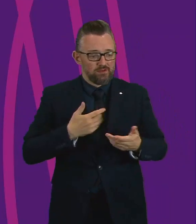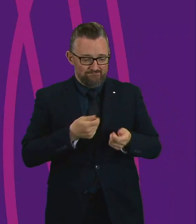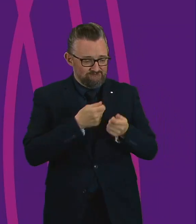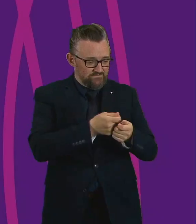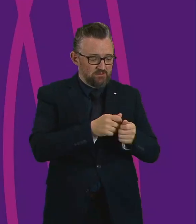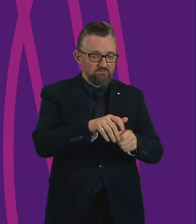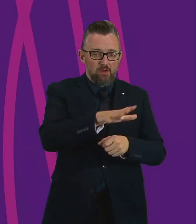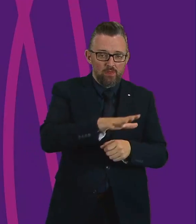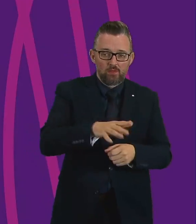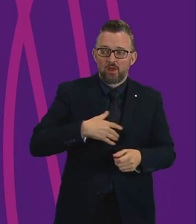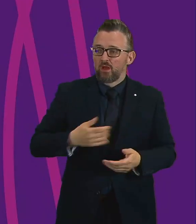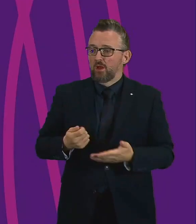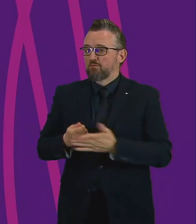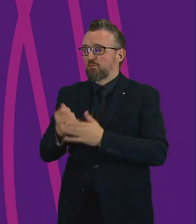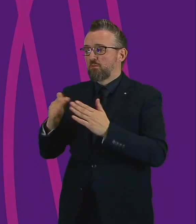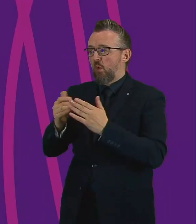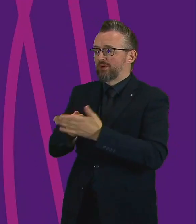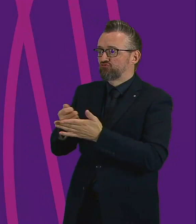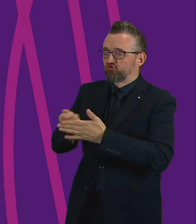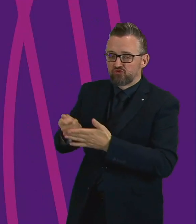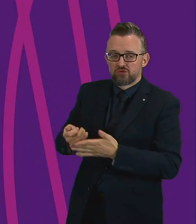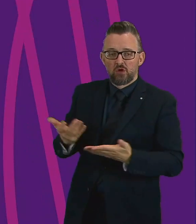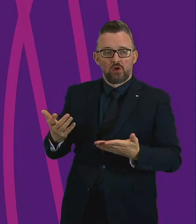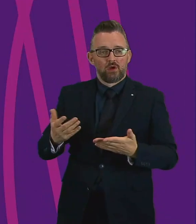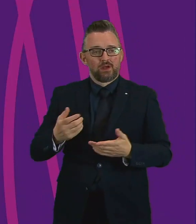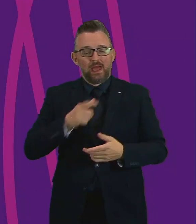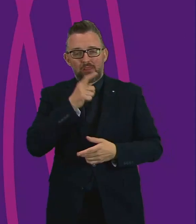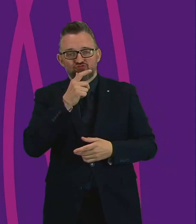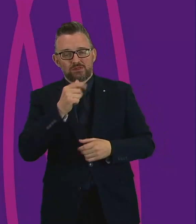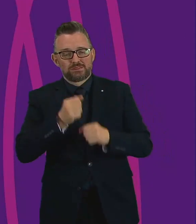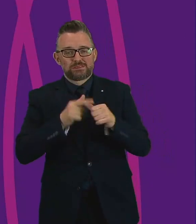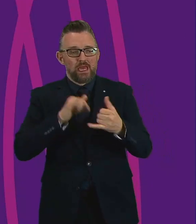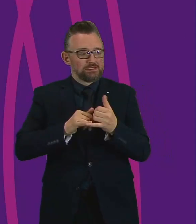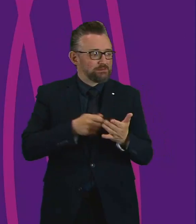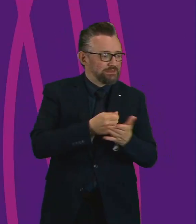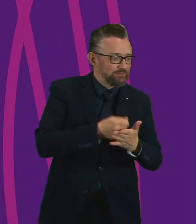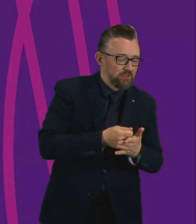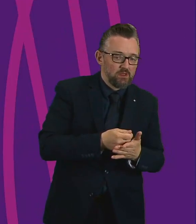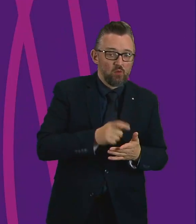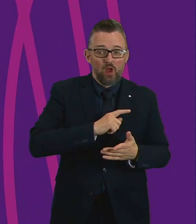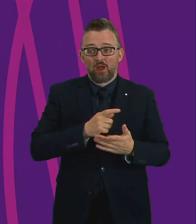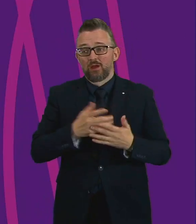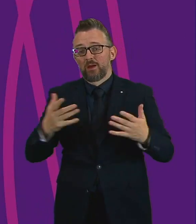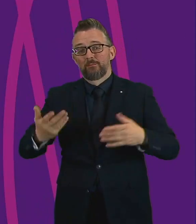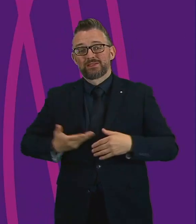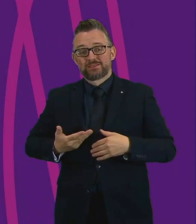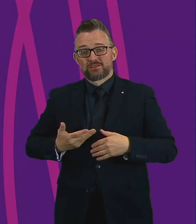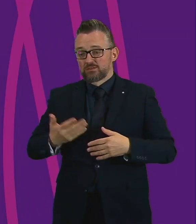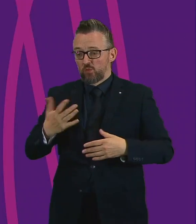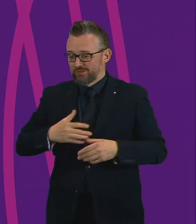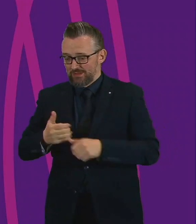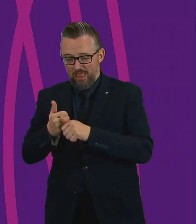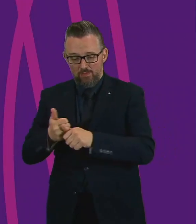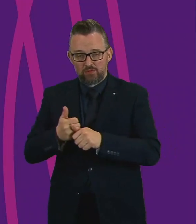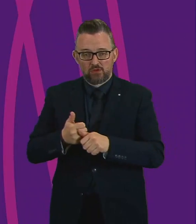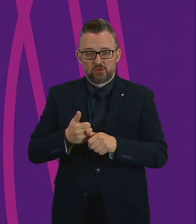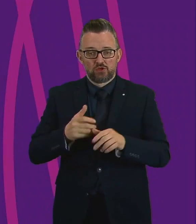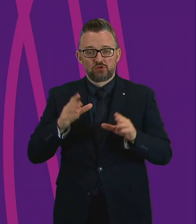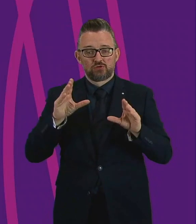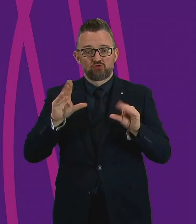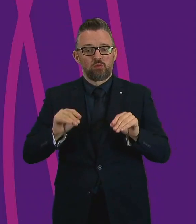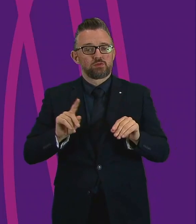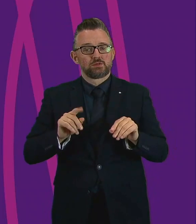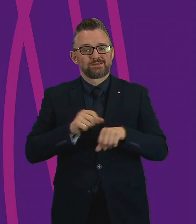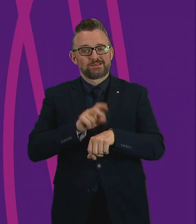to pay their mortgages or their energy bills, or the many businesses, small and large, who wanted to do all they could to avoid making staff